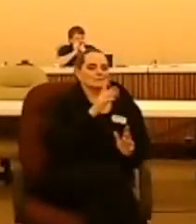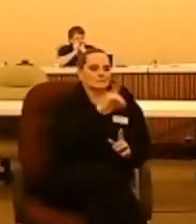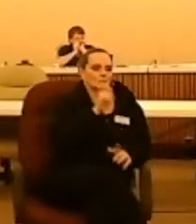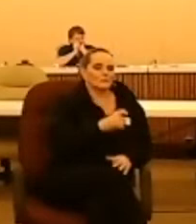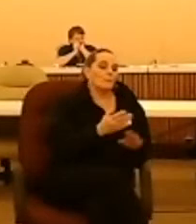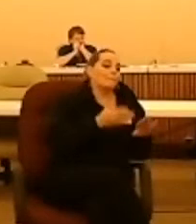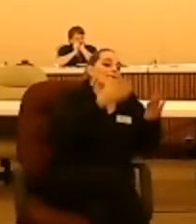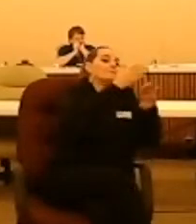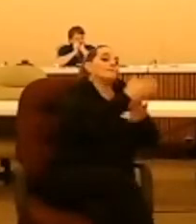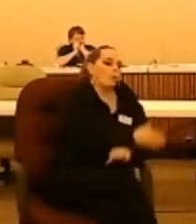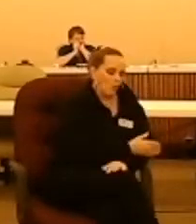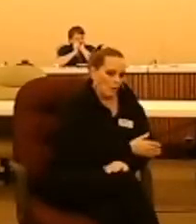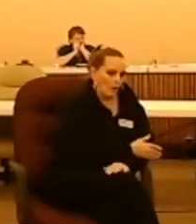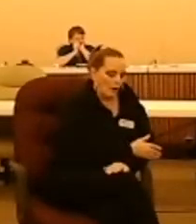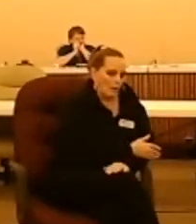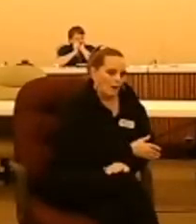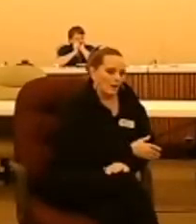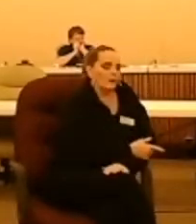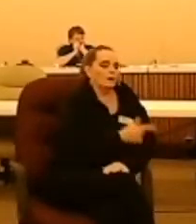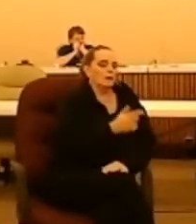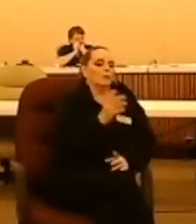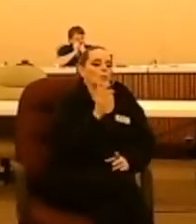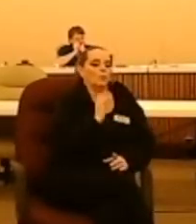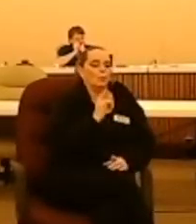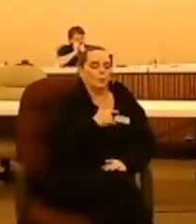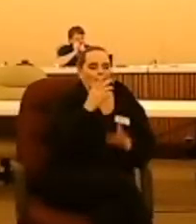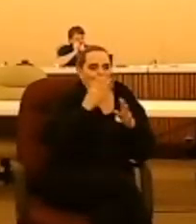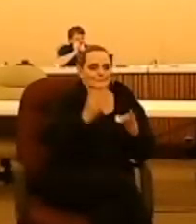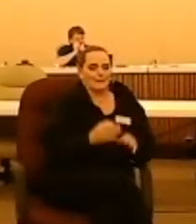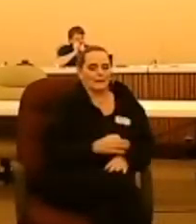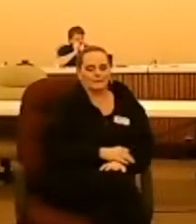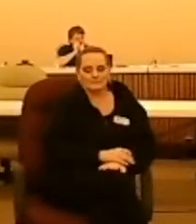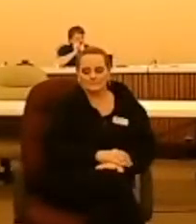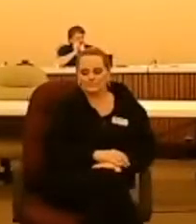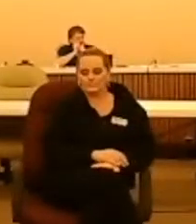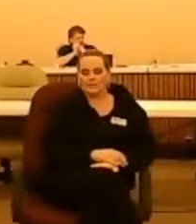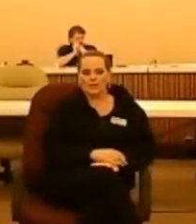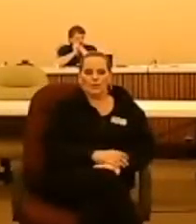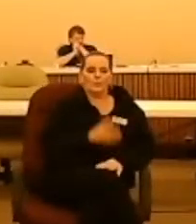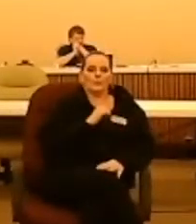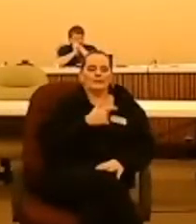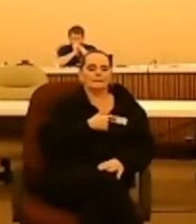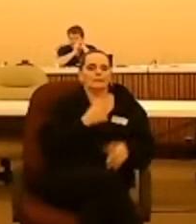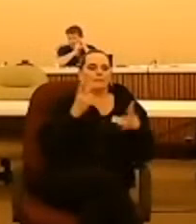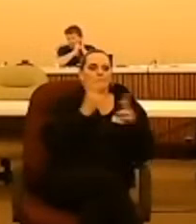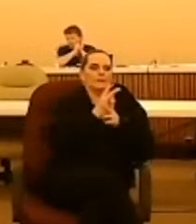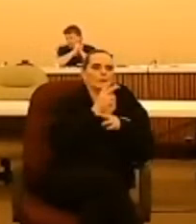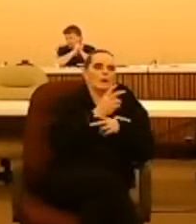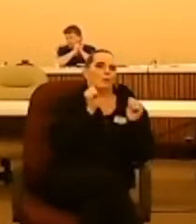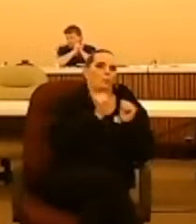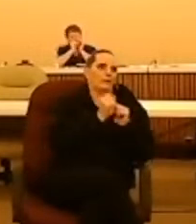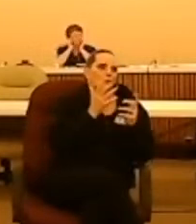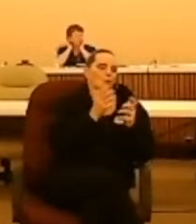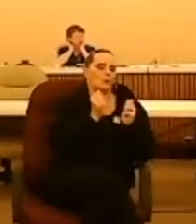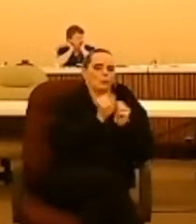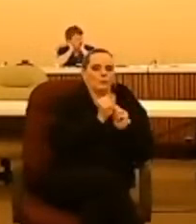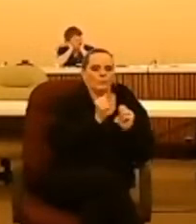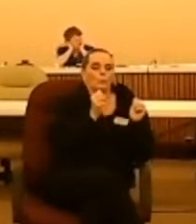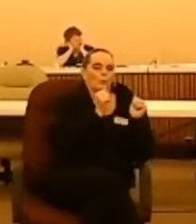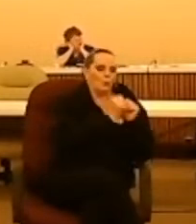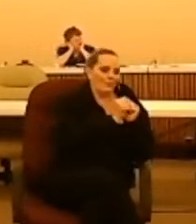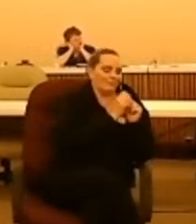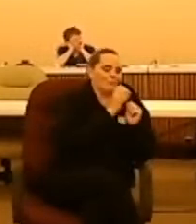out how the trip generation was calculated with or without transportation.